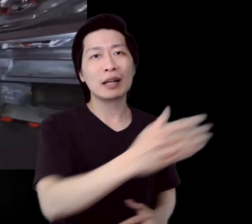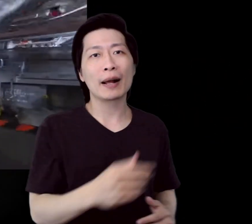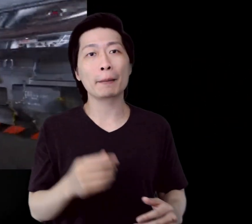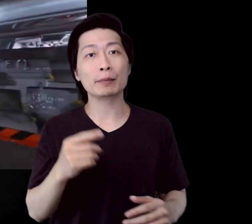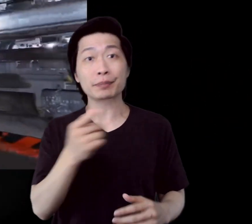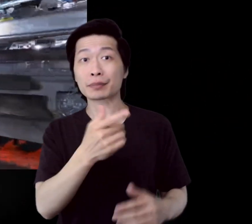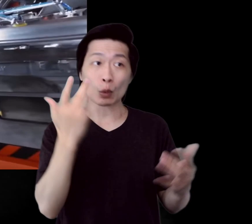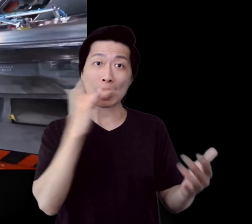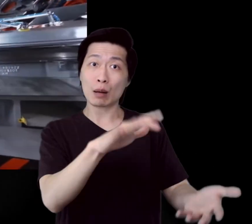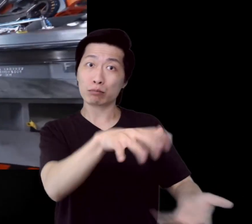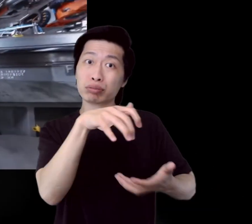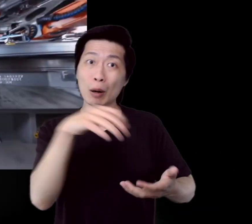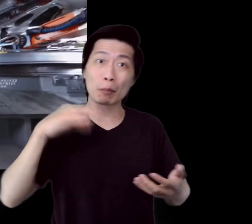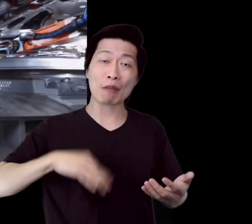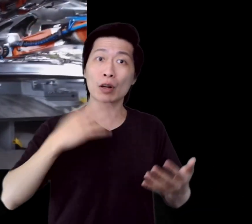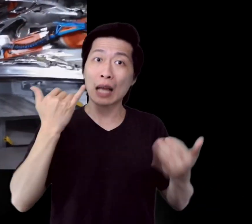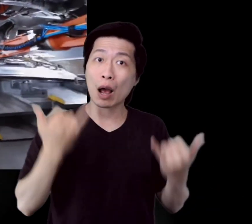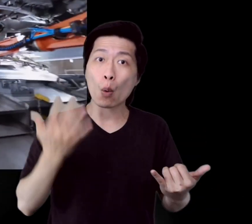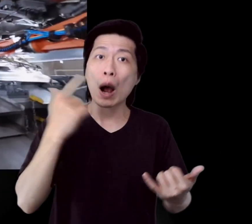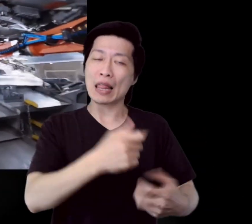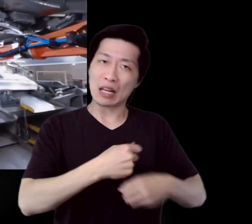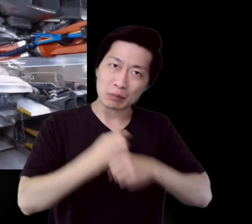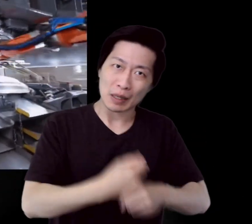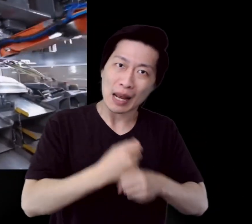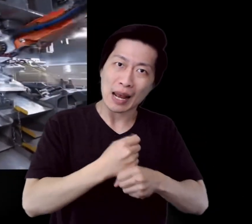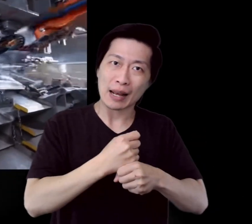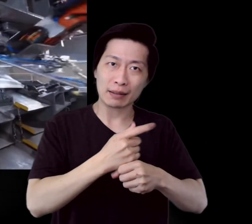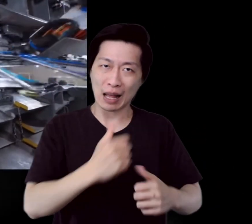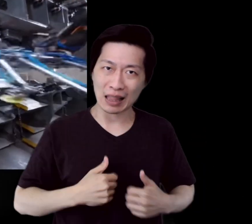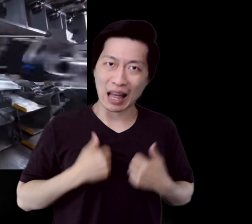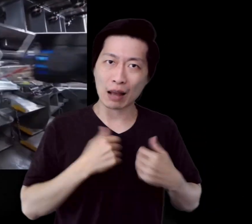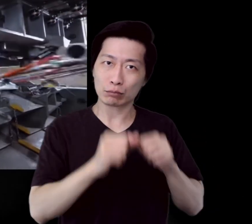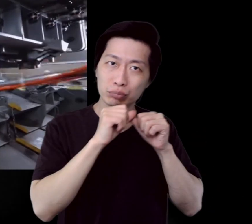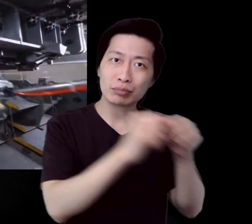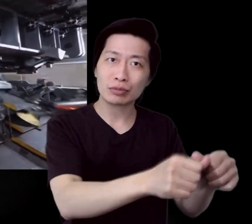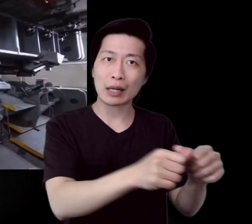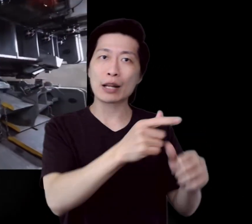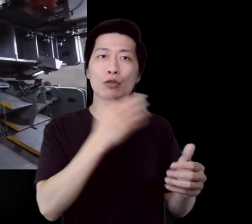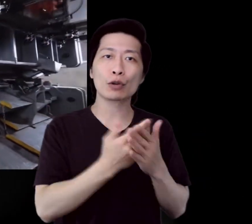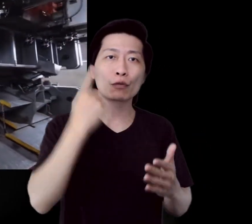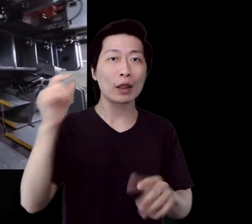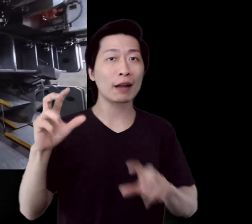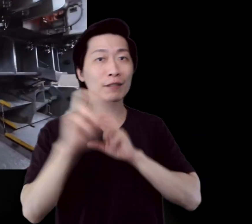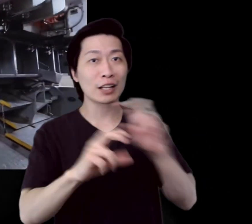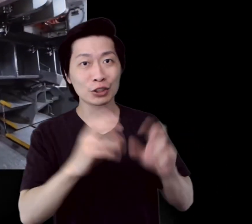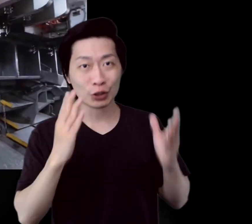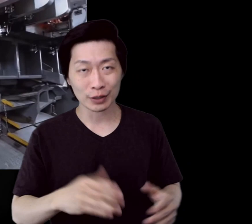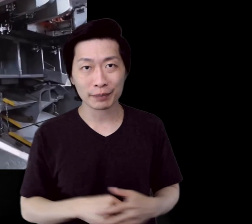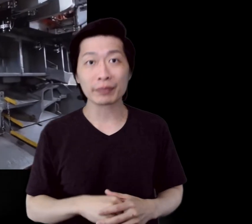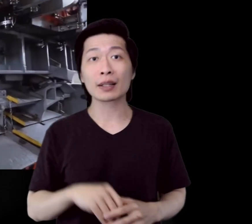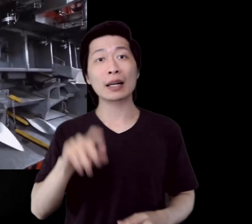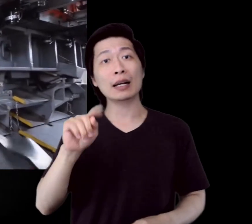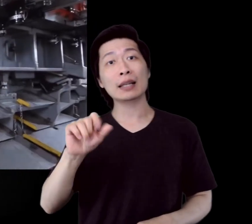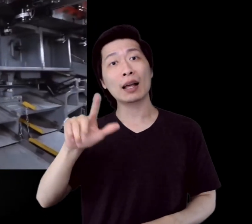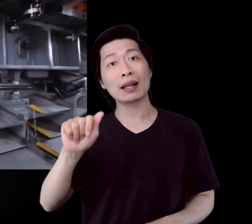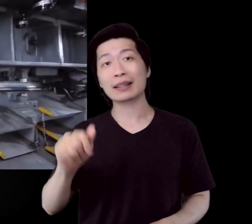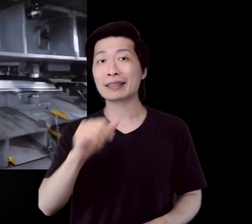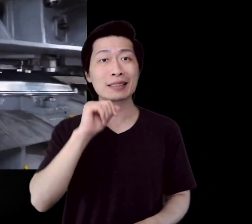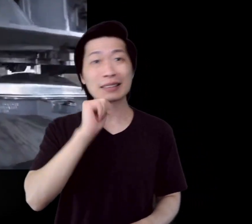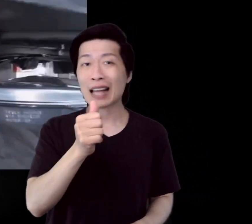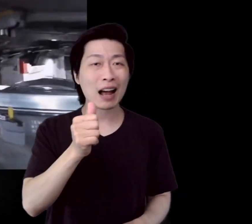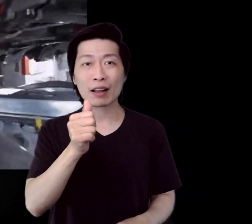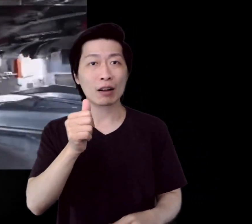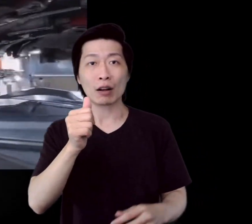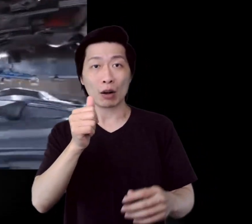now is so they can make sure to stay in life, and it's good for their investors. But Tesla is not driven by money